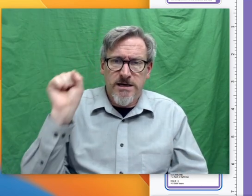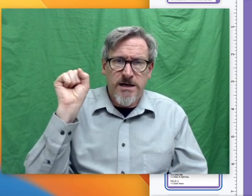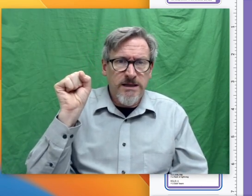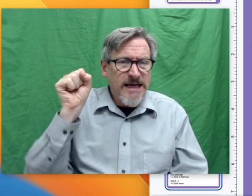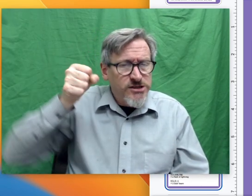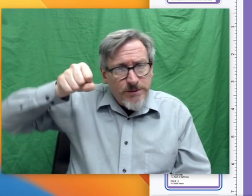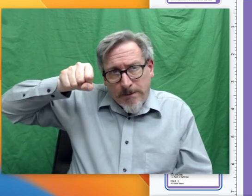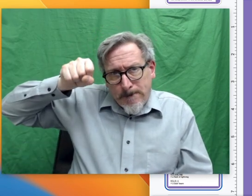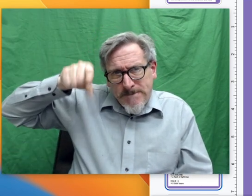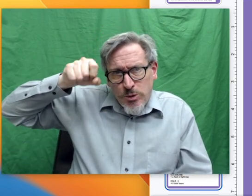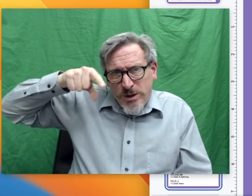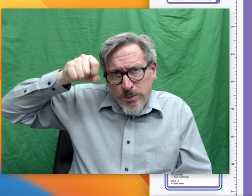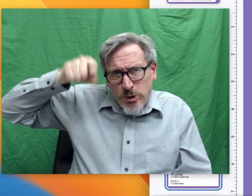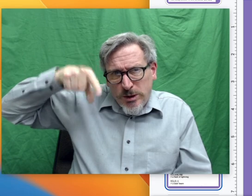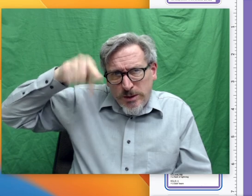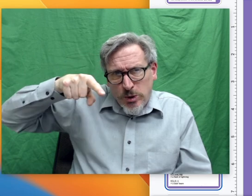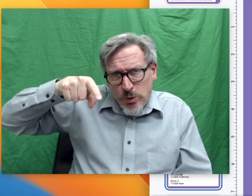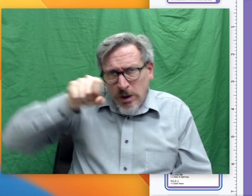and laser beam.